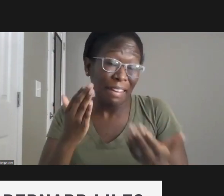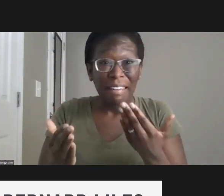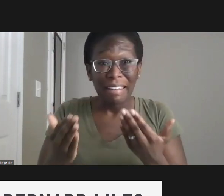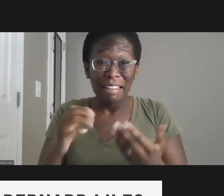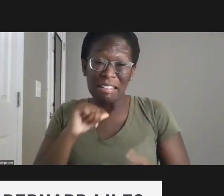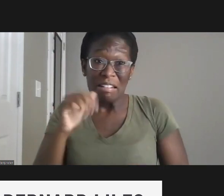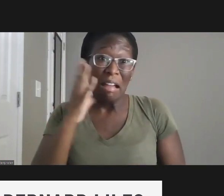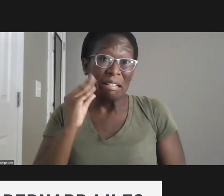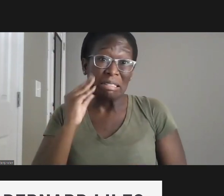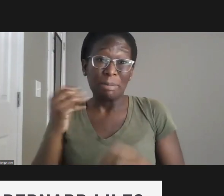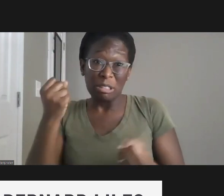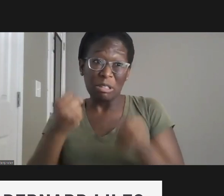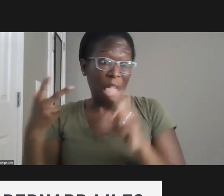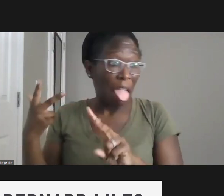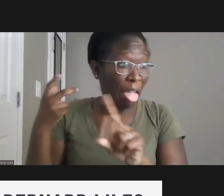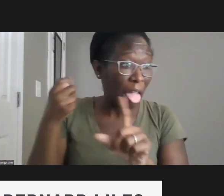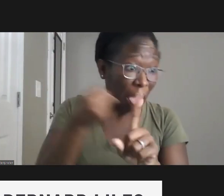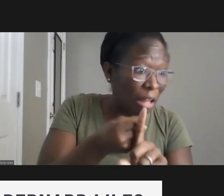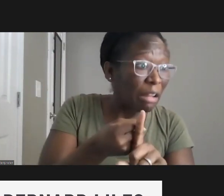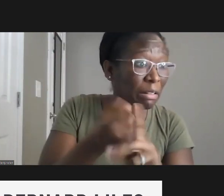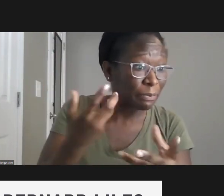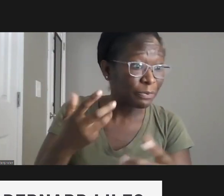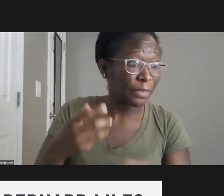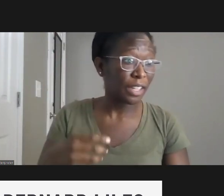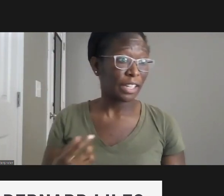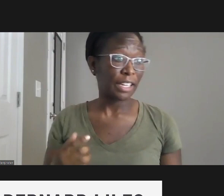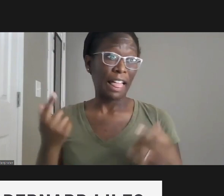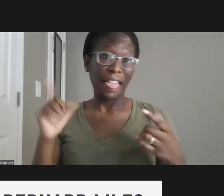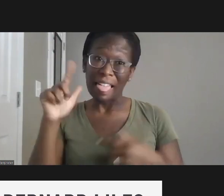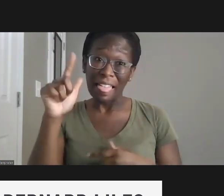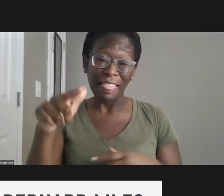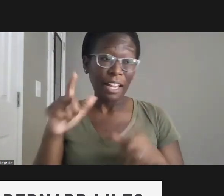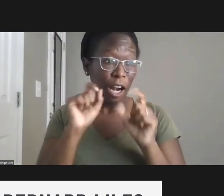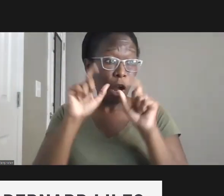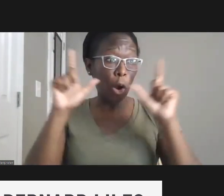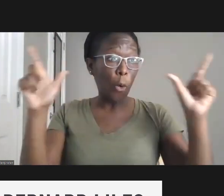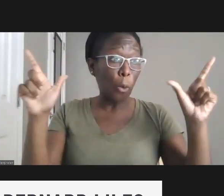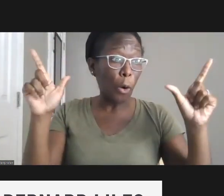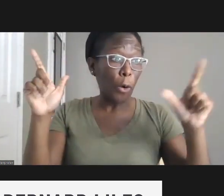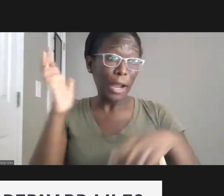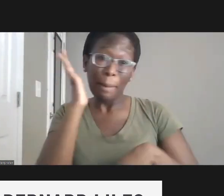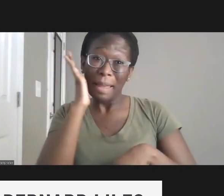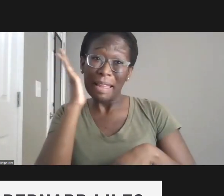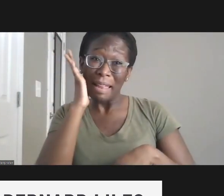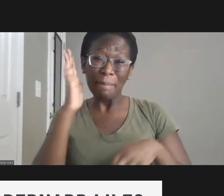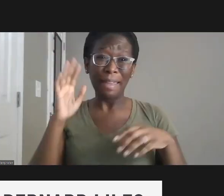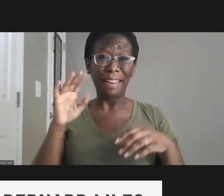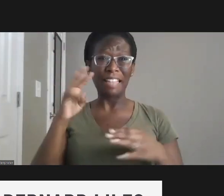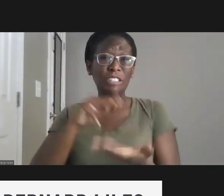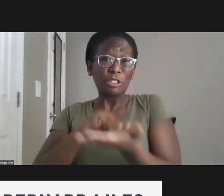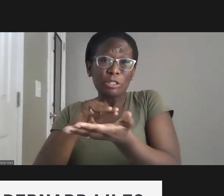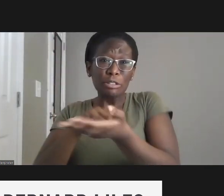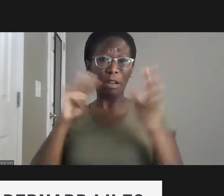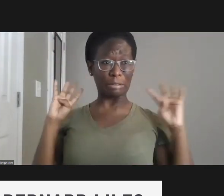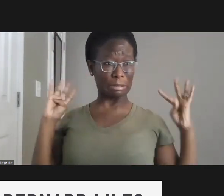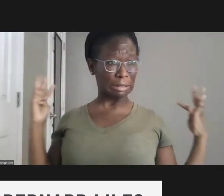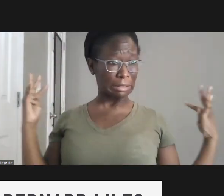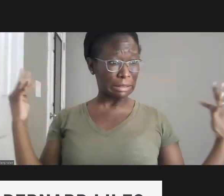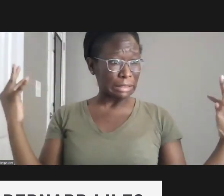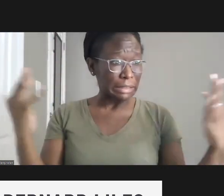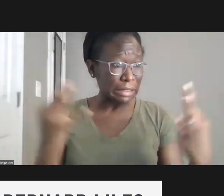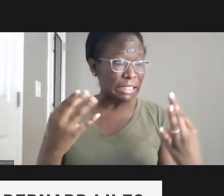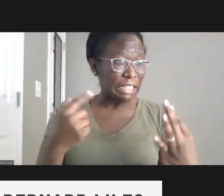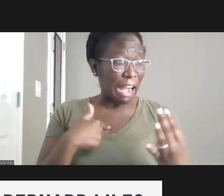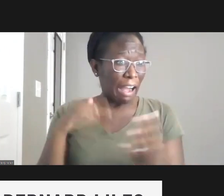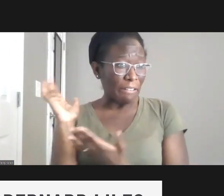hospital bed, surrounded by doctors, and they freaked me out. So they decided me. So I woke up this